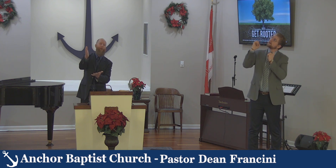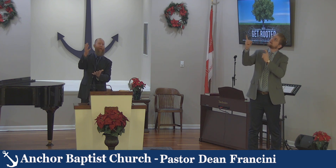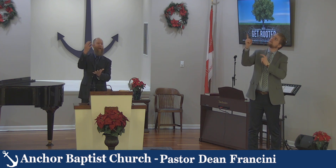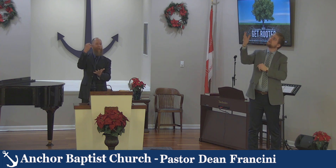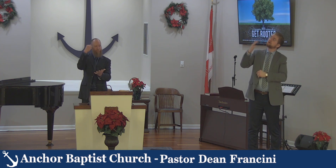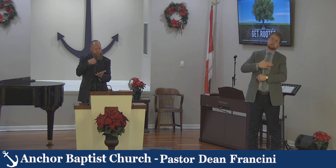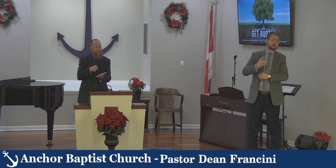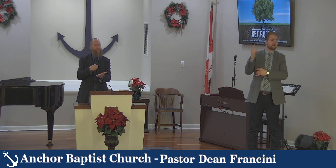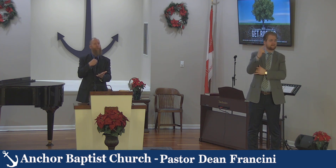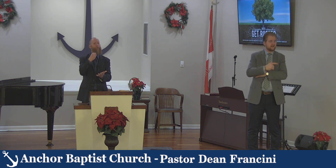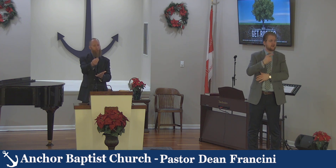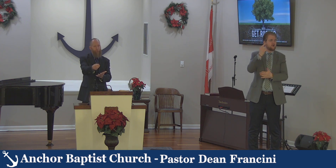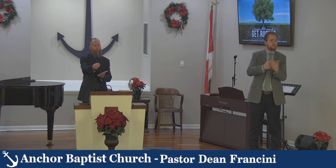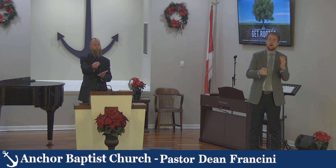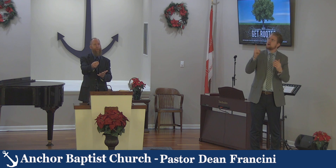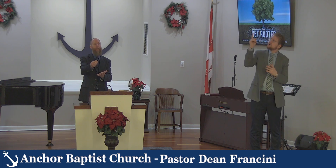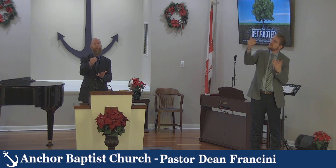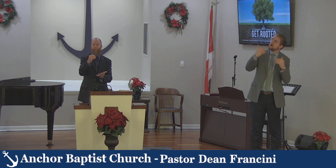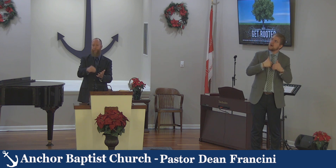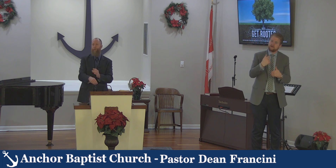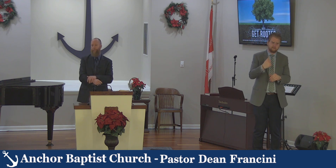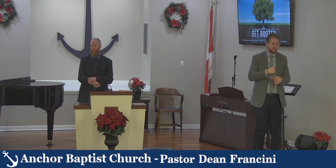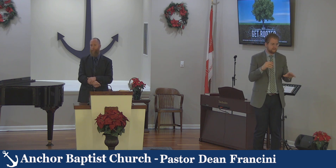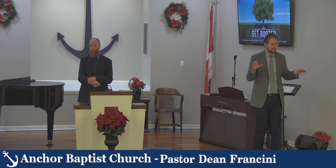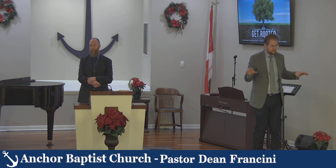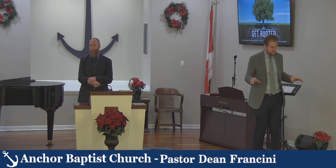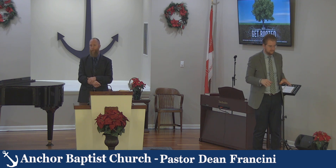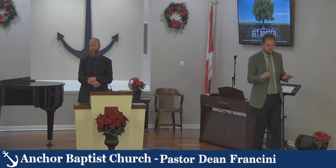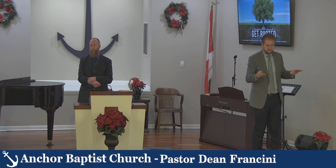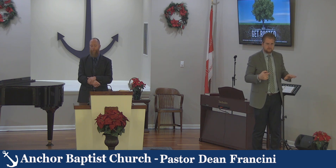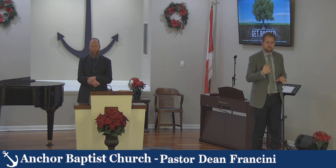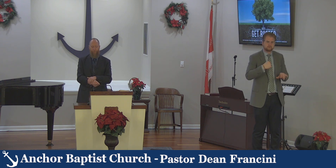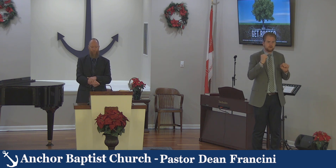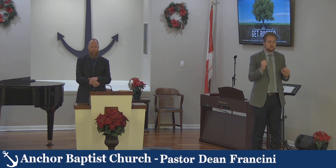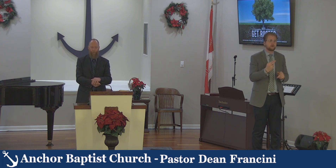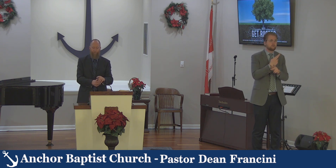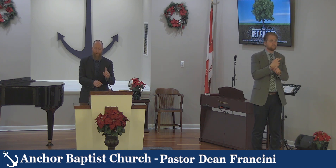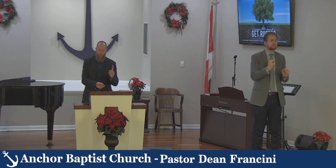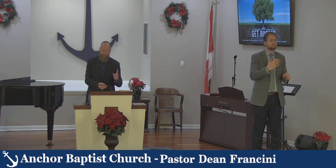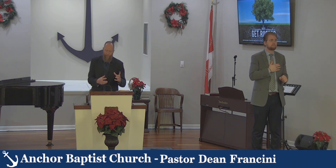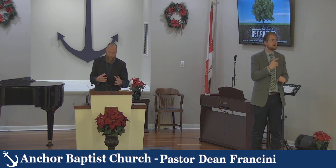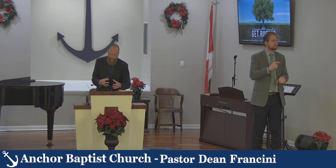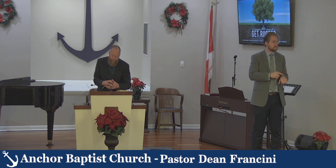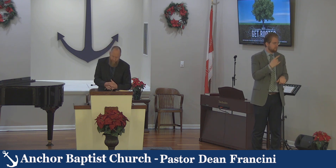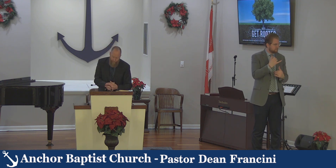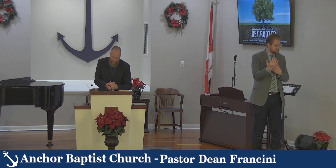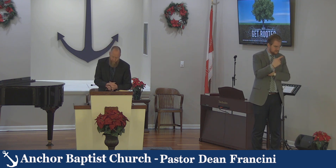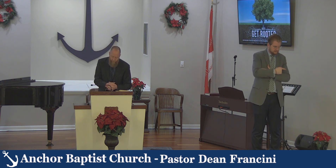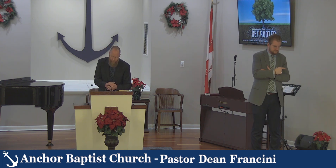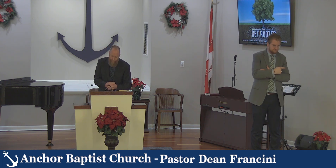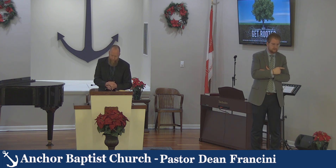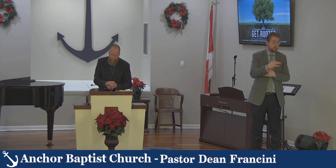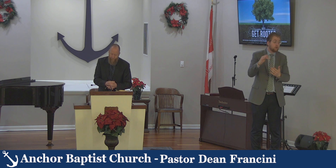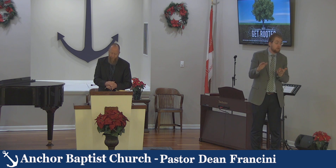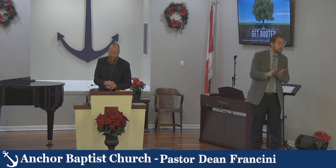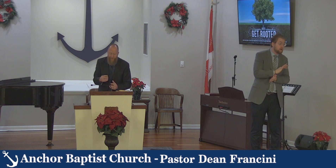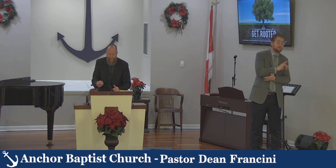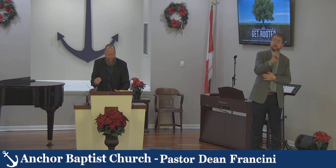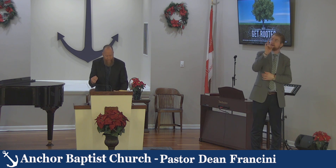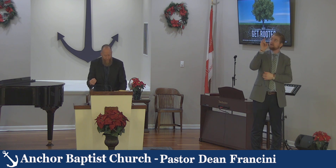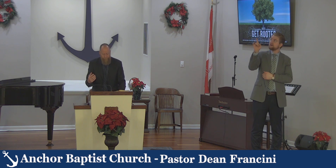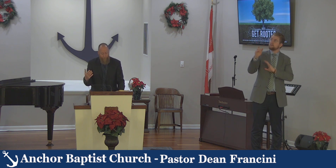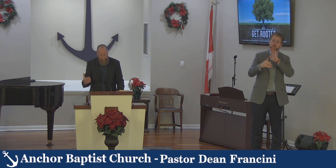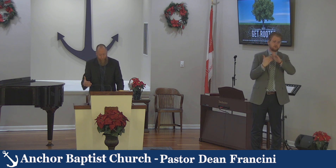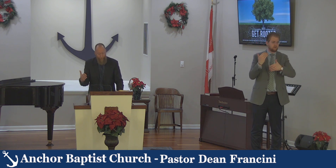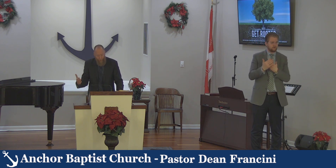thou have me to do so that I can redeem my time for today? To glorify you in all that I do. We take